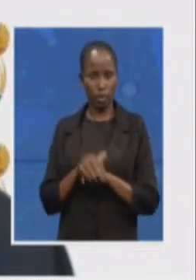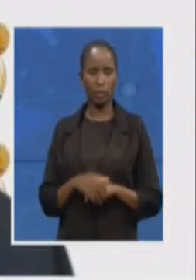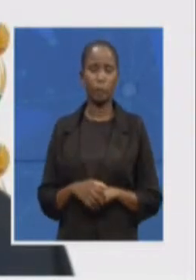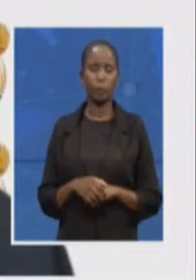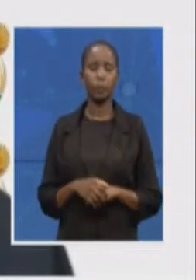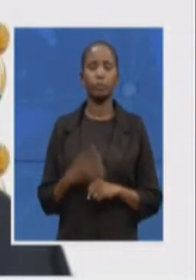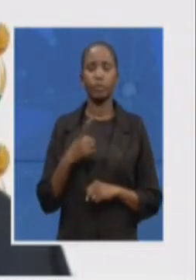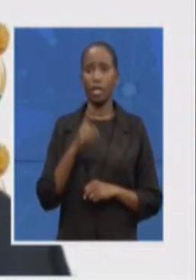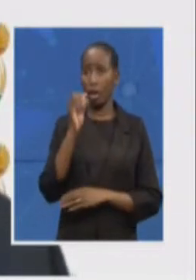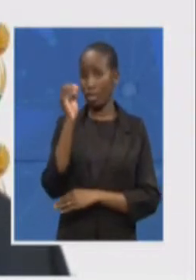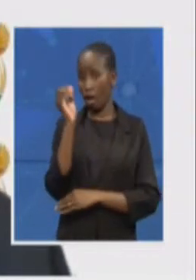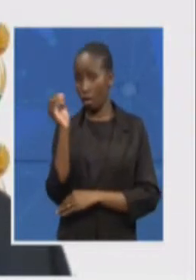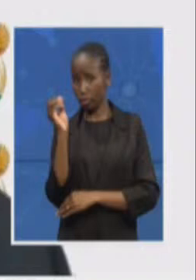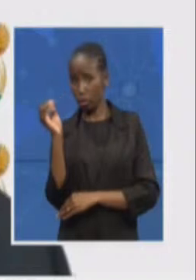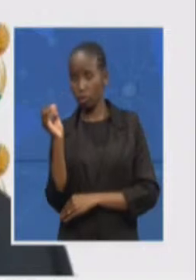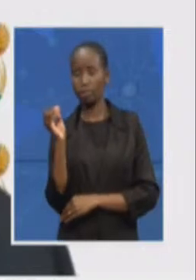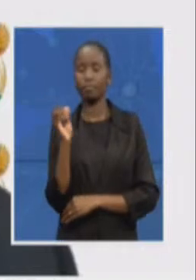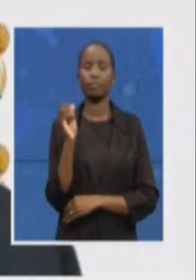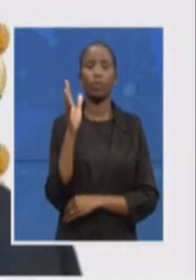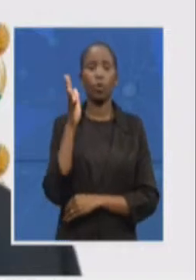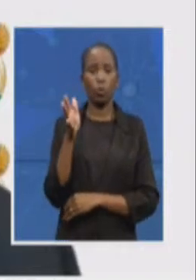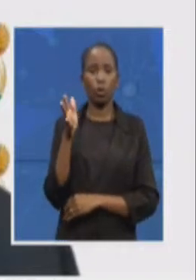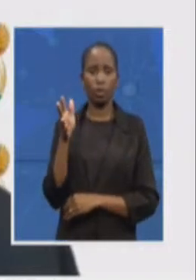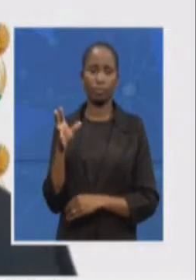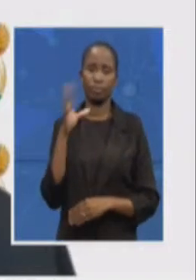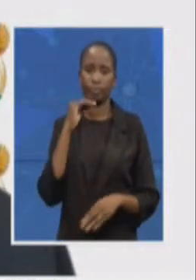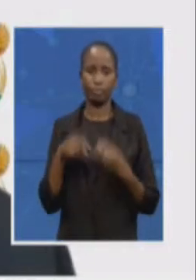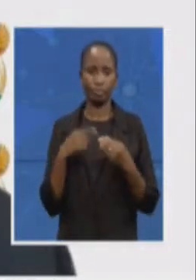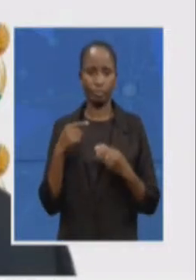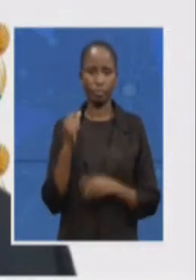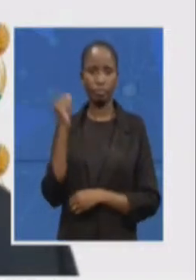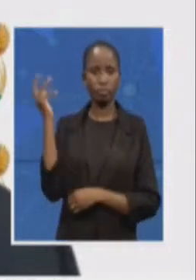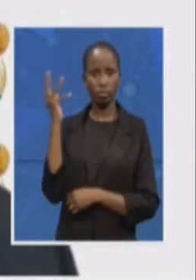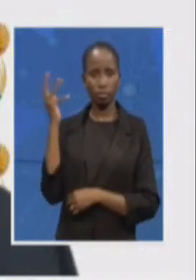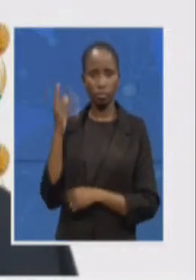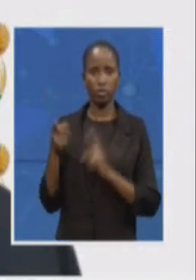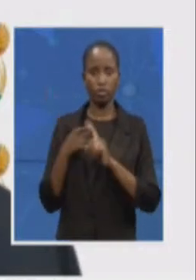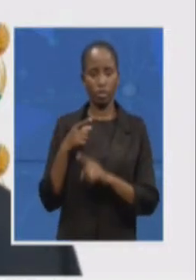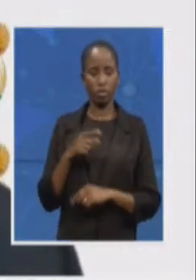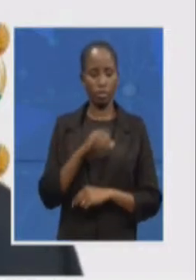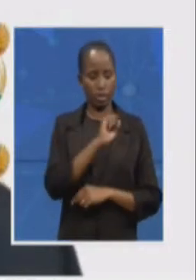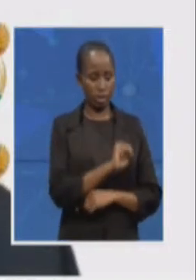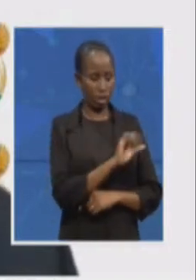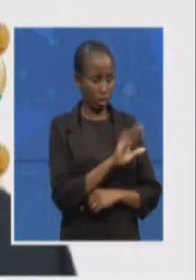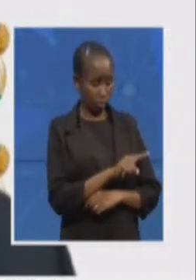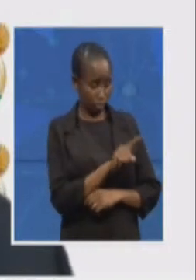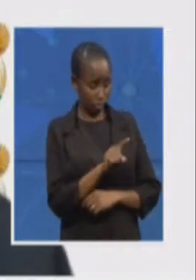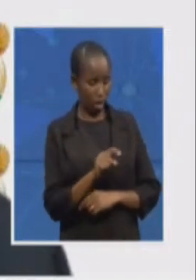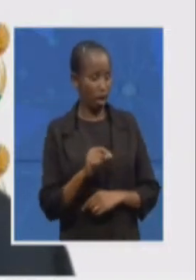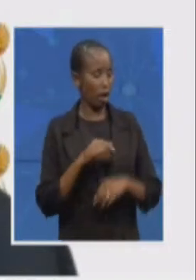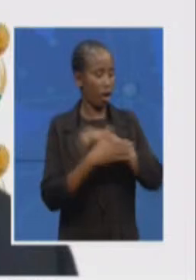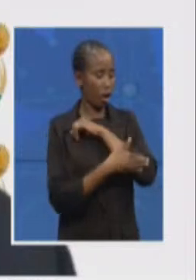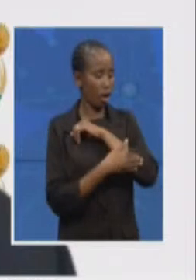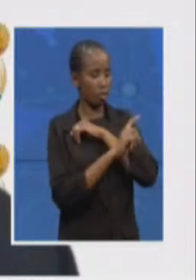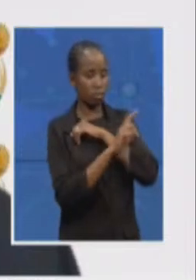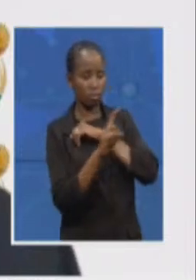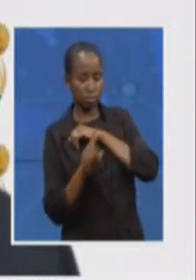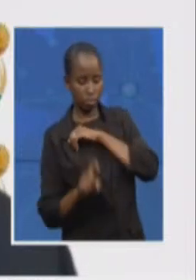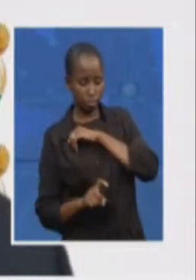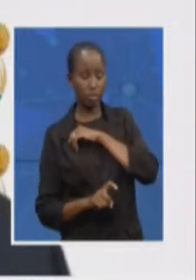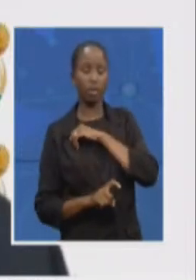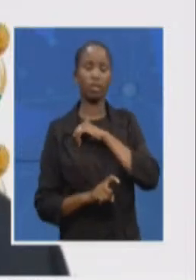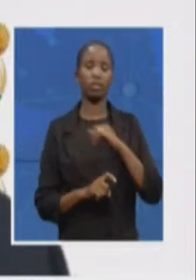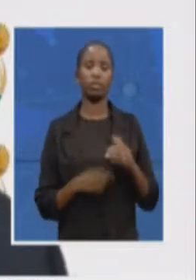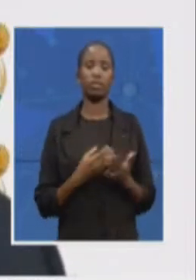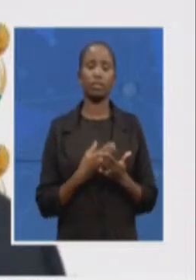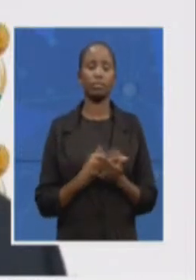a statement on behalf of Southern African countries to condemn the action of those who have imposed travel bans.